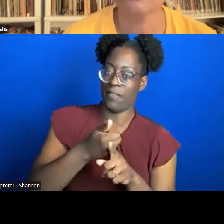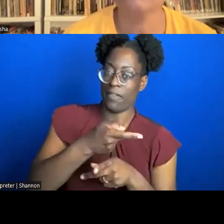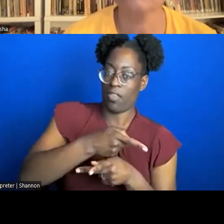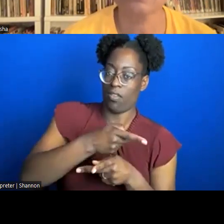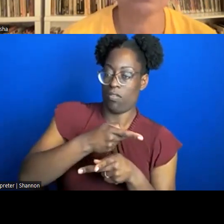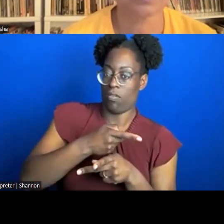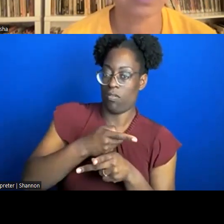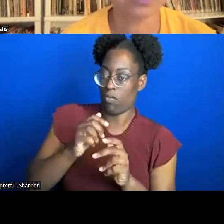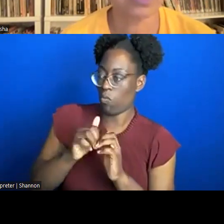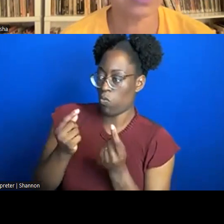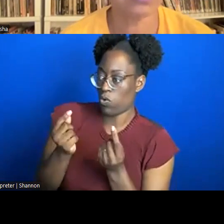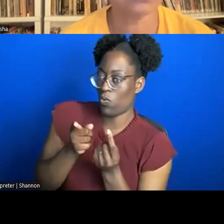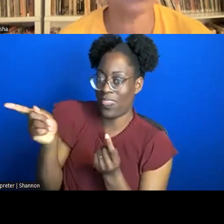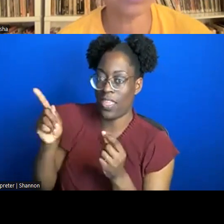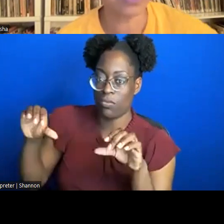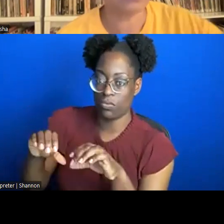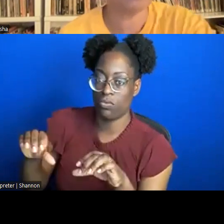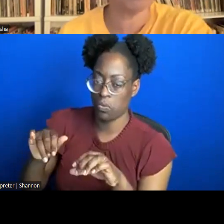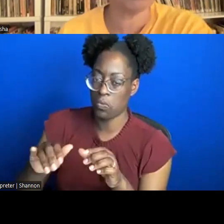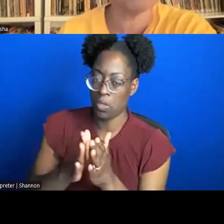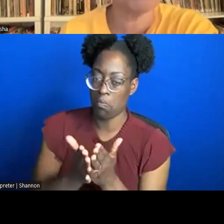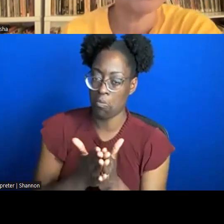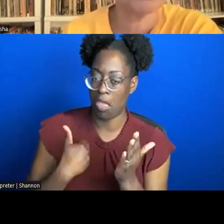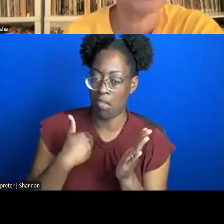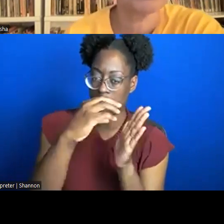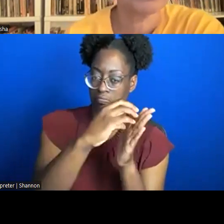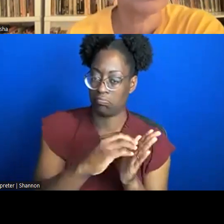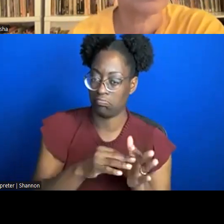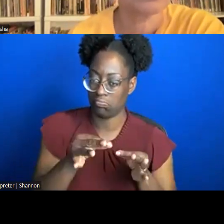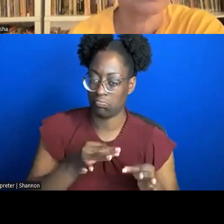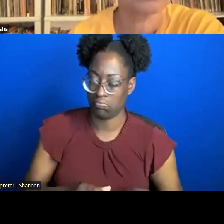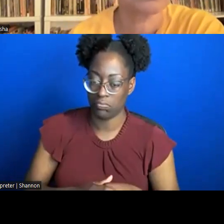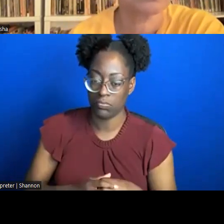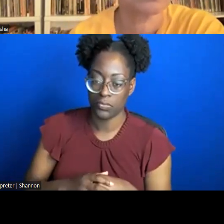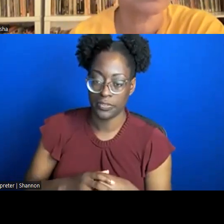recommend. And did you want to add anything, Ron?